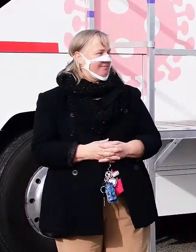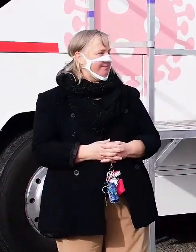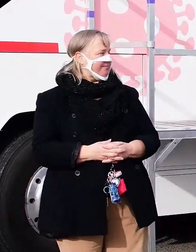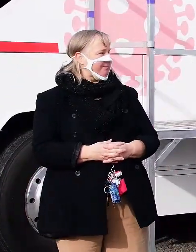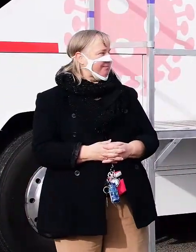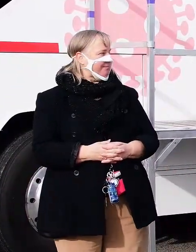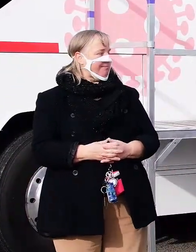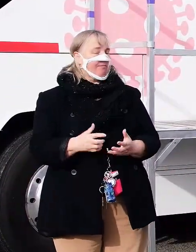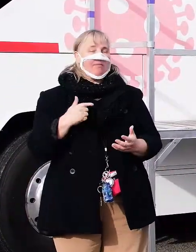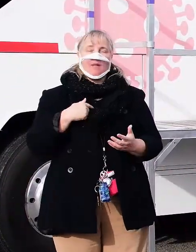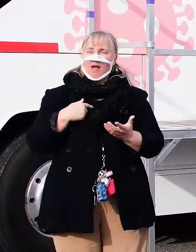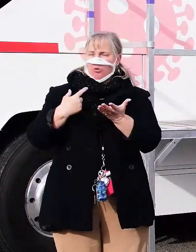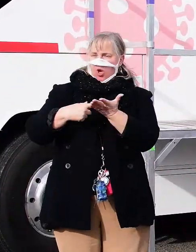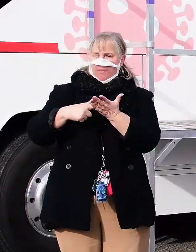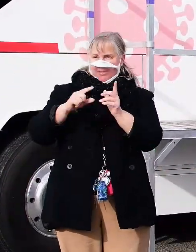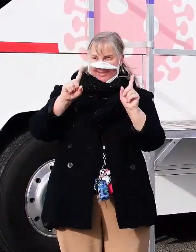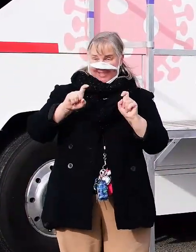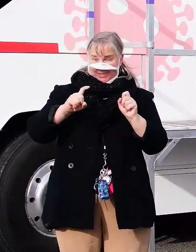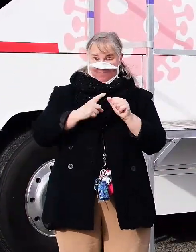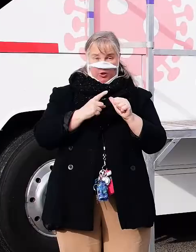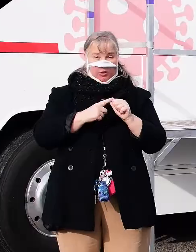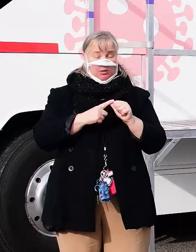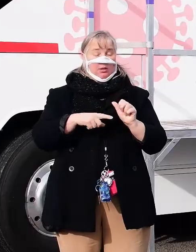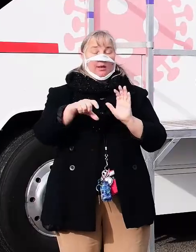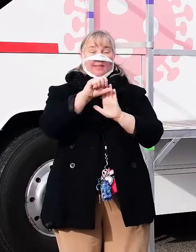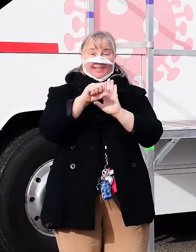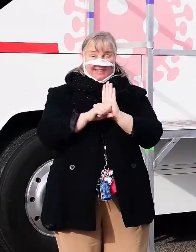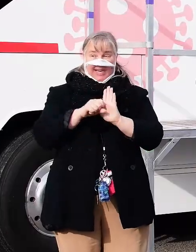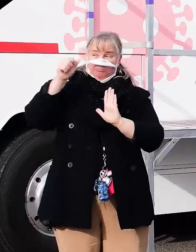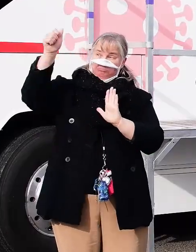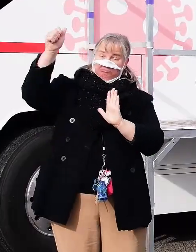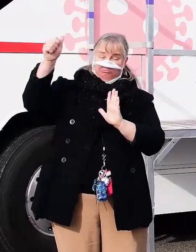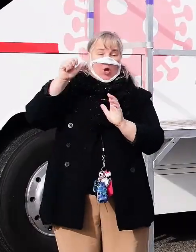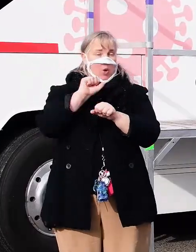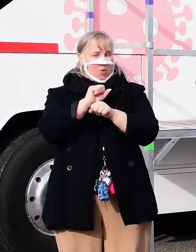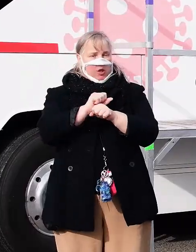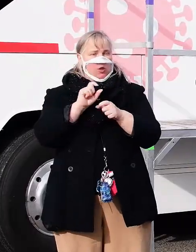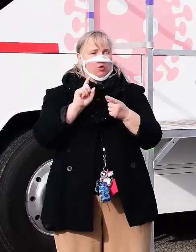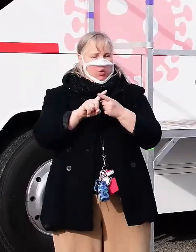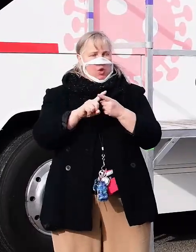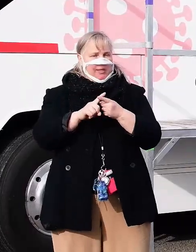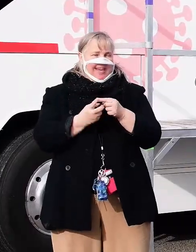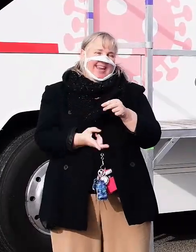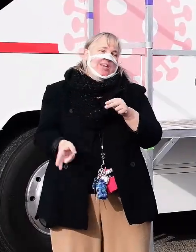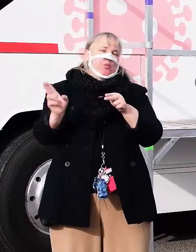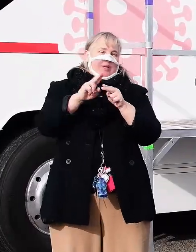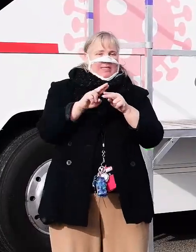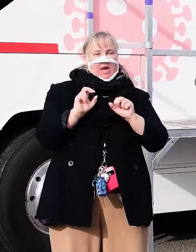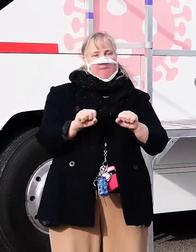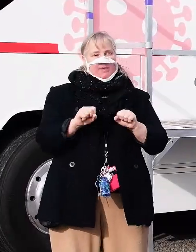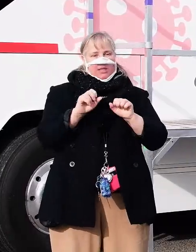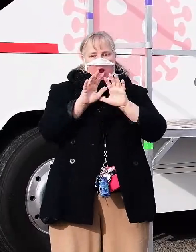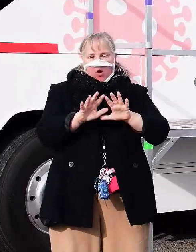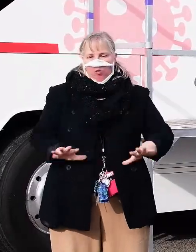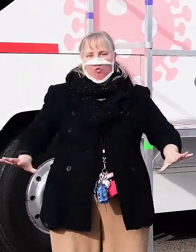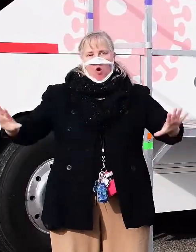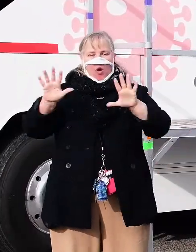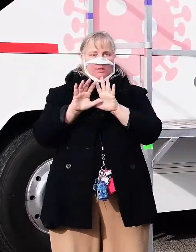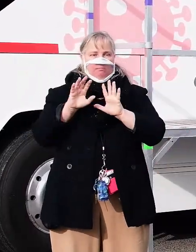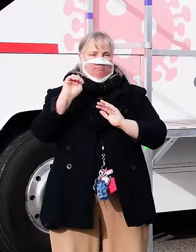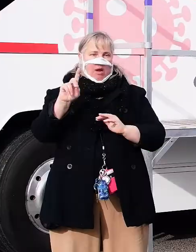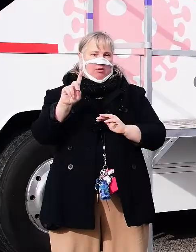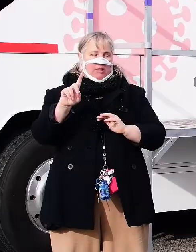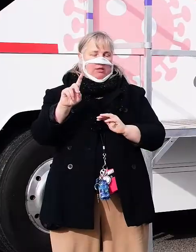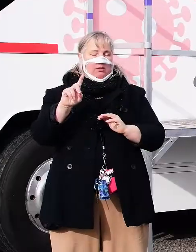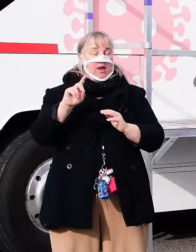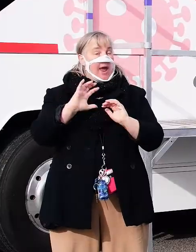So I'll talk about the testing first. So the state is working towards increasing capacity across the state